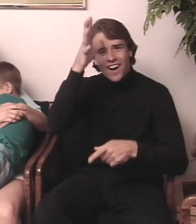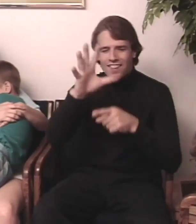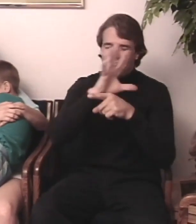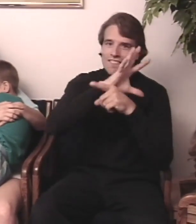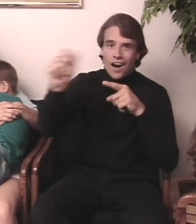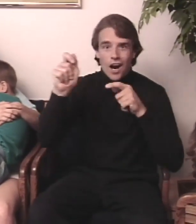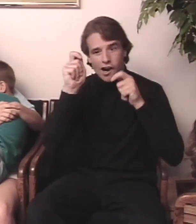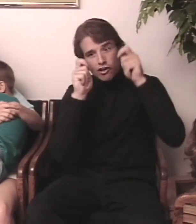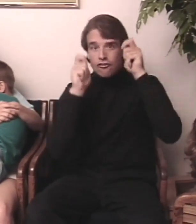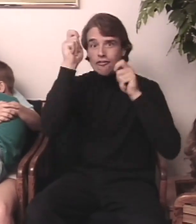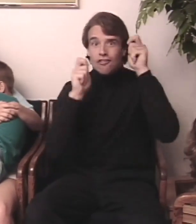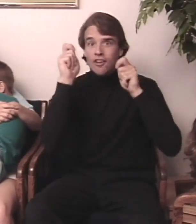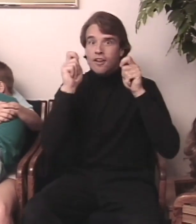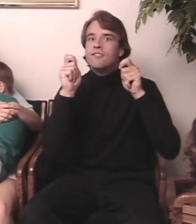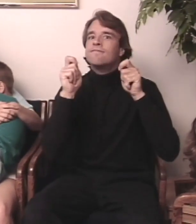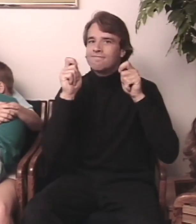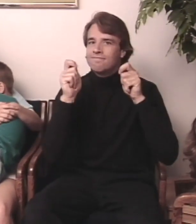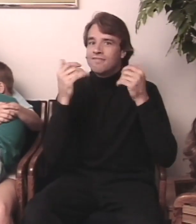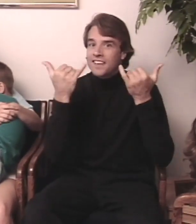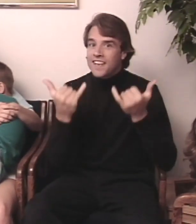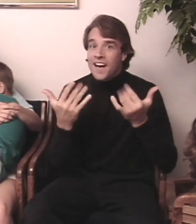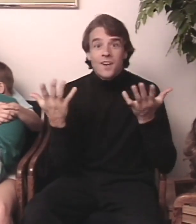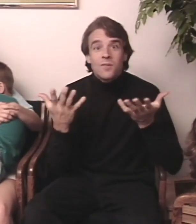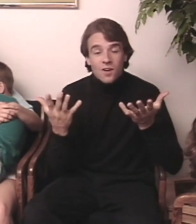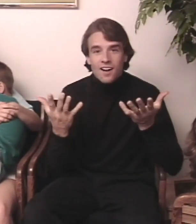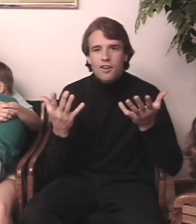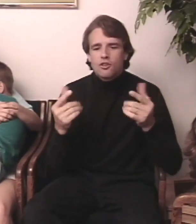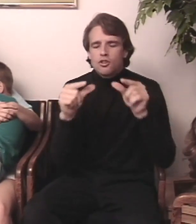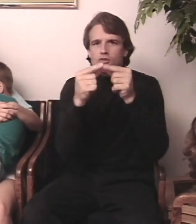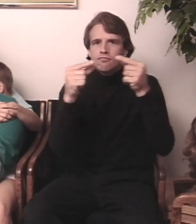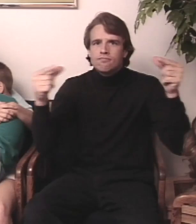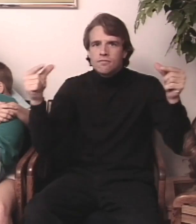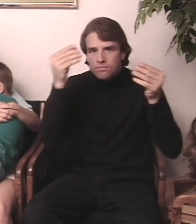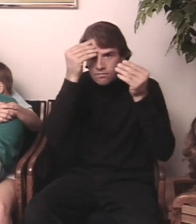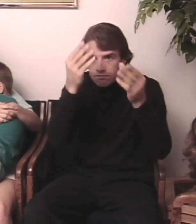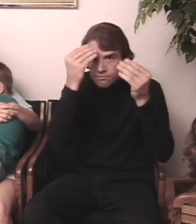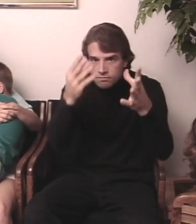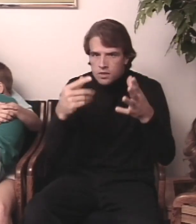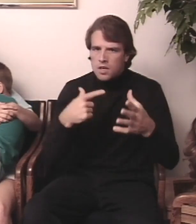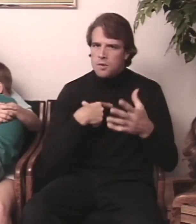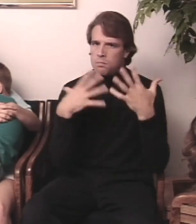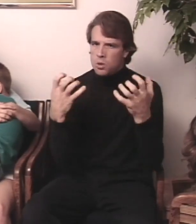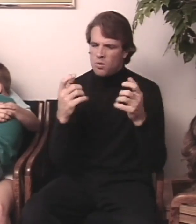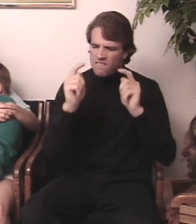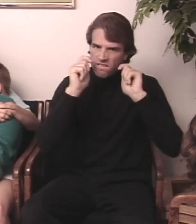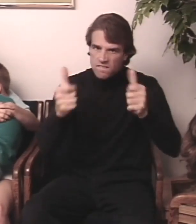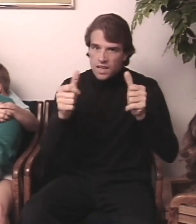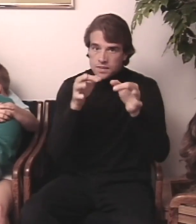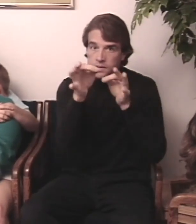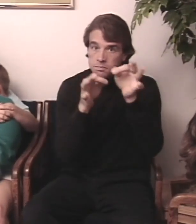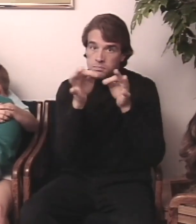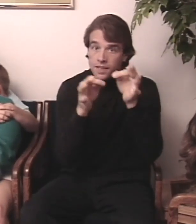Wow, Dad's face is really animated. And now I'd like to give you a quick grammatical